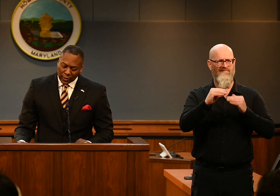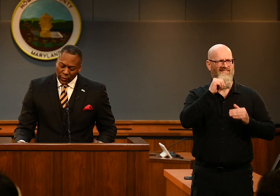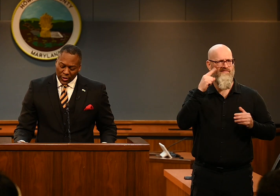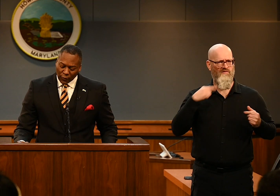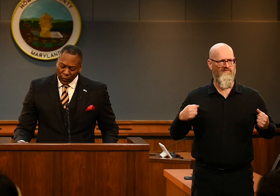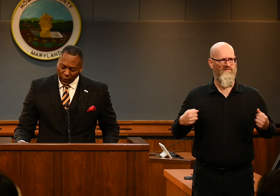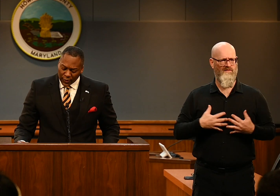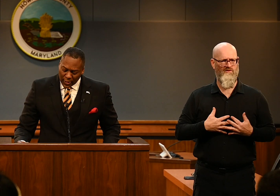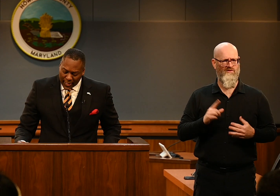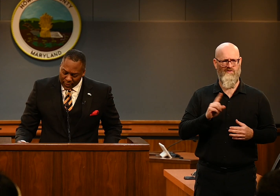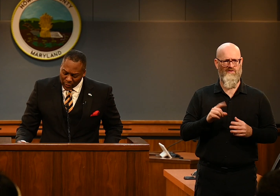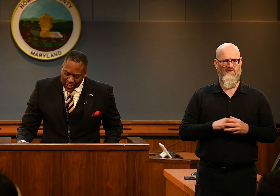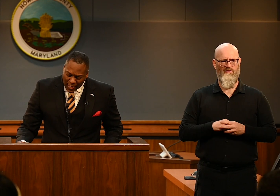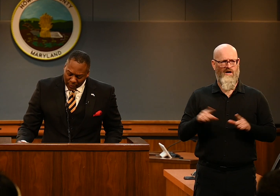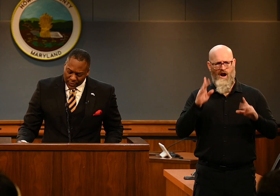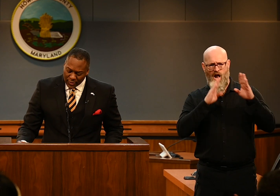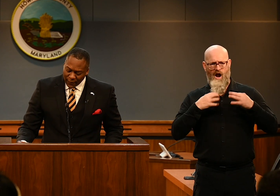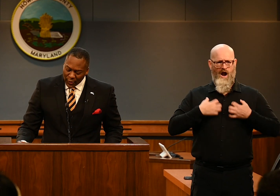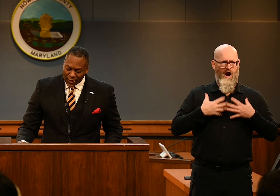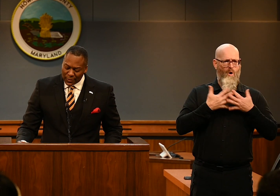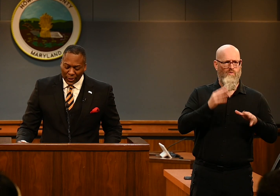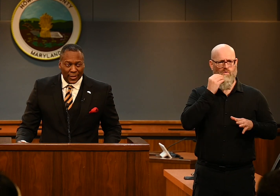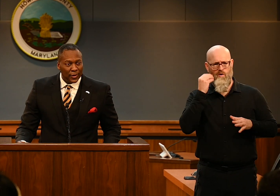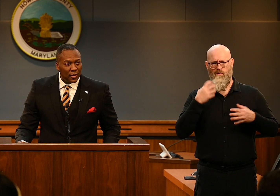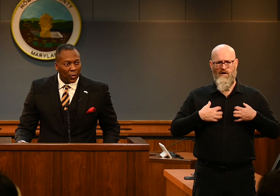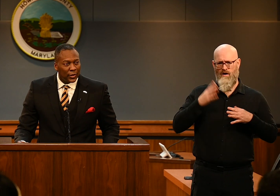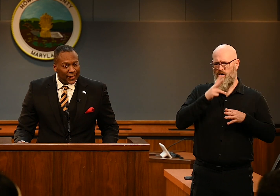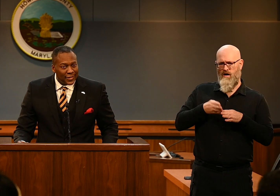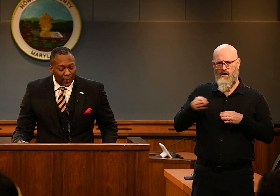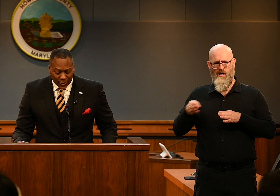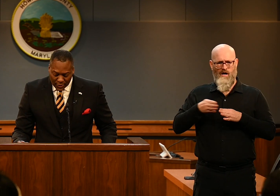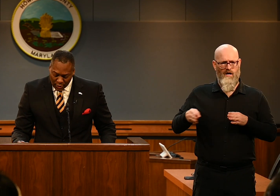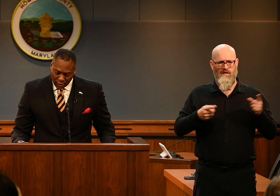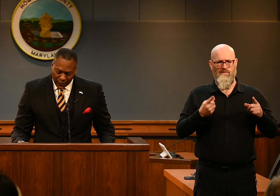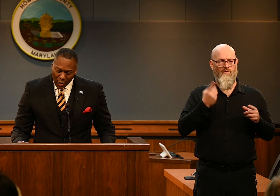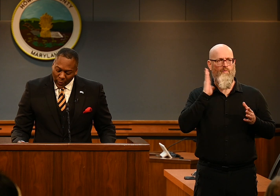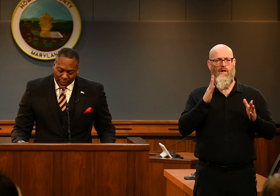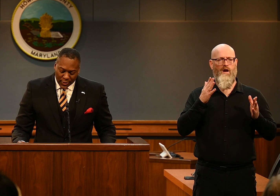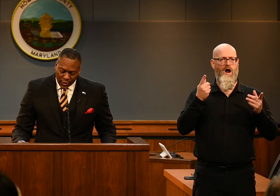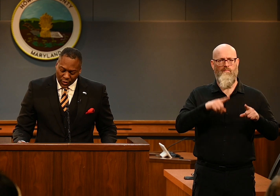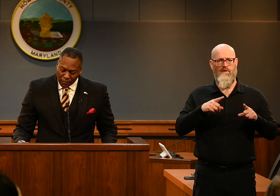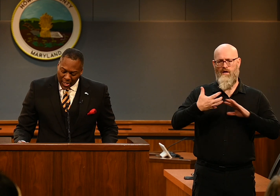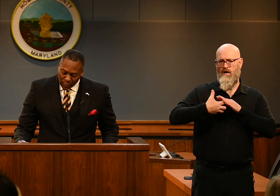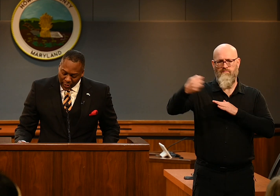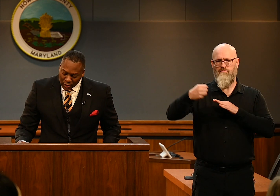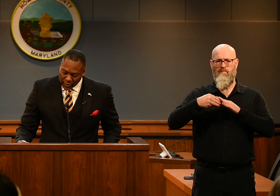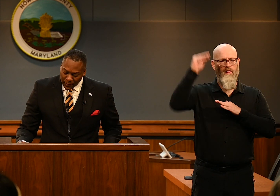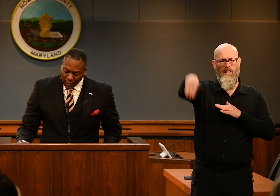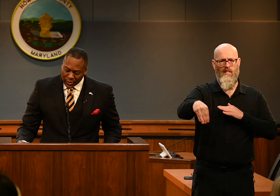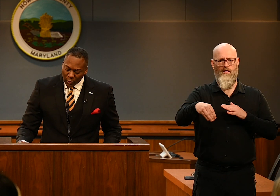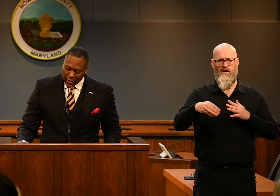worry about losing the roof over their heads, when neighbors fear displacement or destabilization, when decisions are made